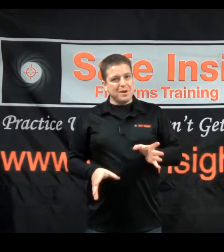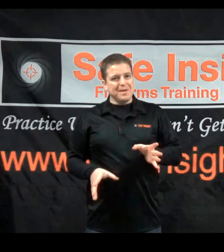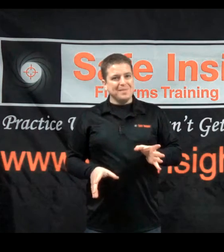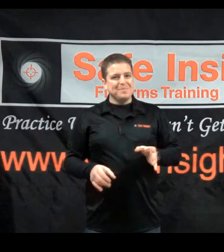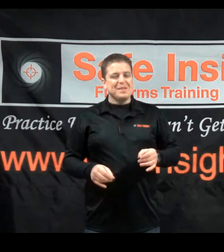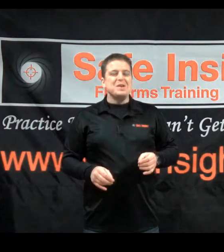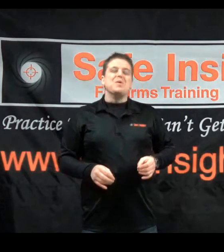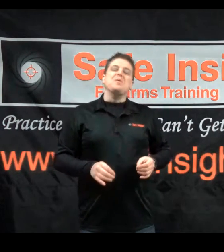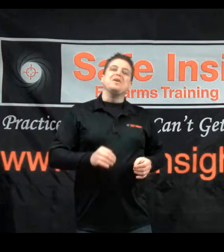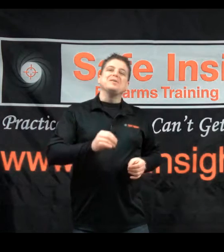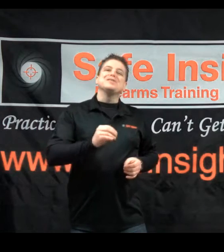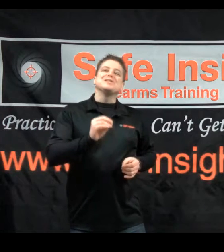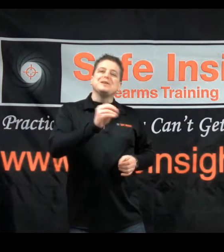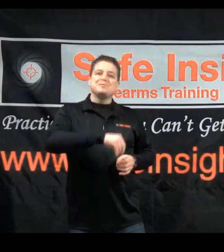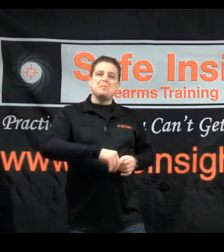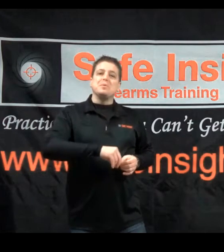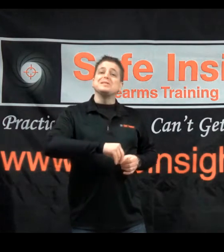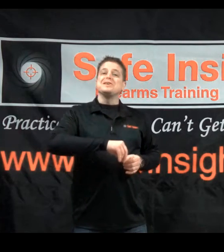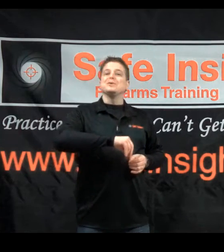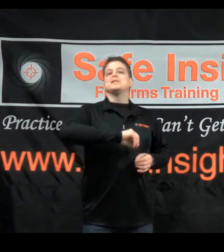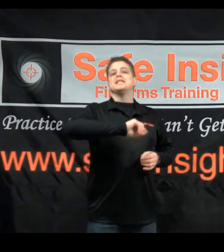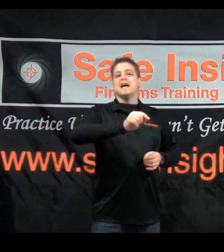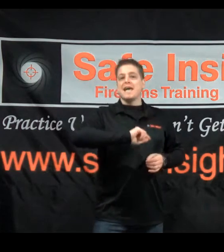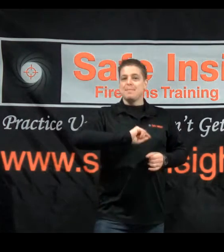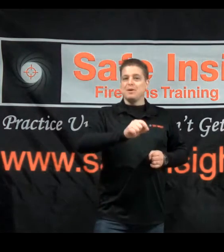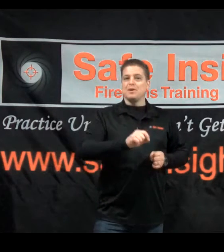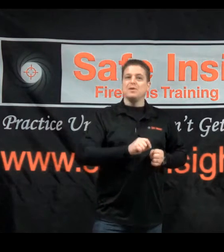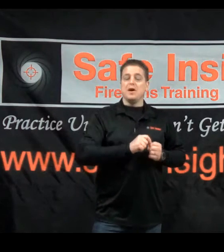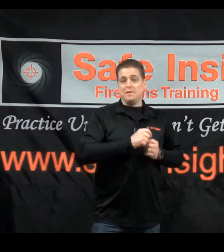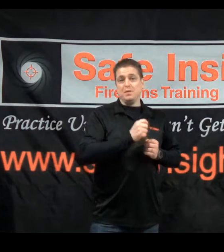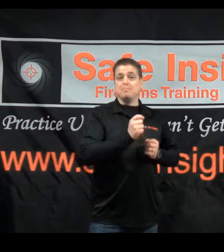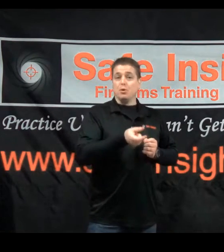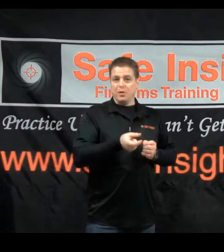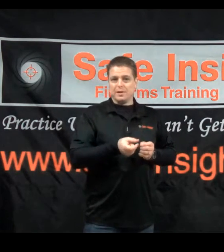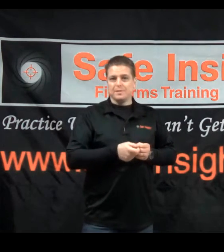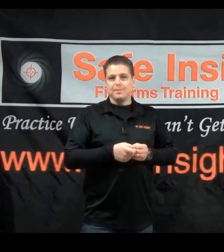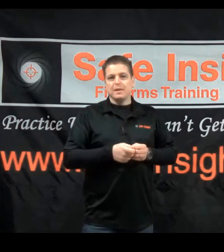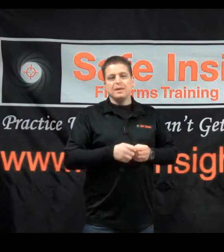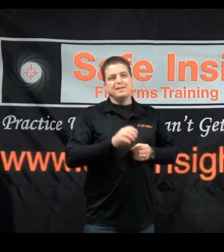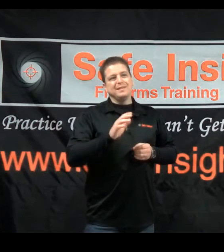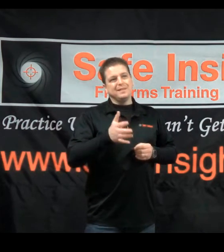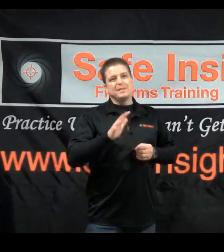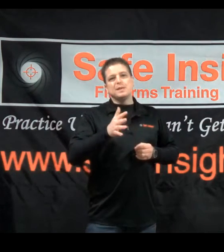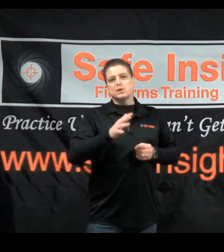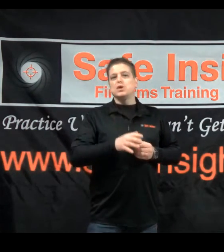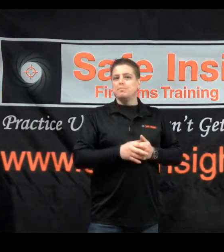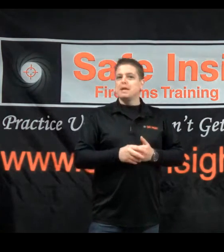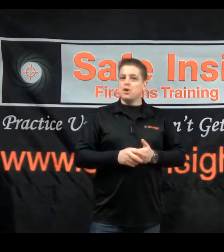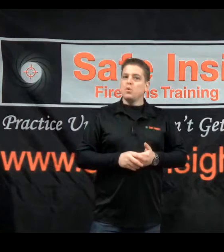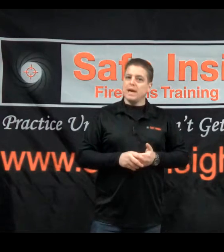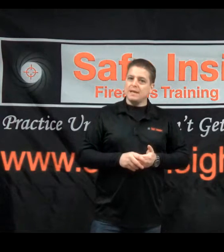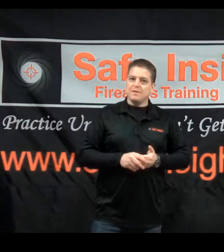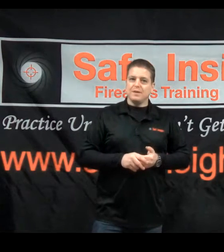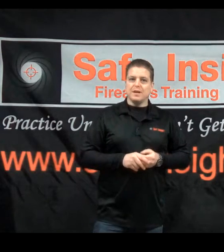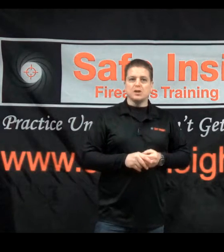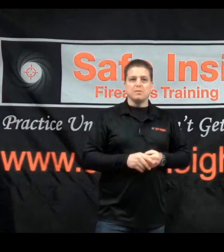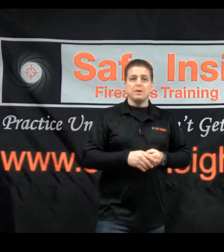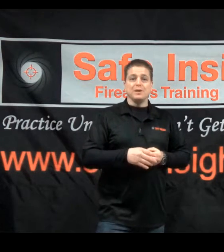what? Well, sometimes people will tell you it's the diameter of the bullet. This could be an okay definition, but just